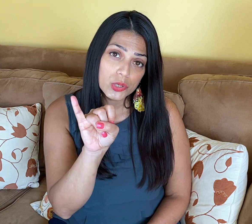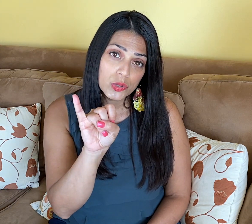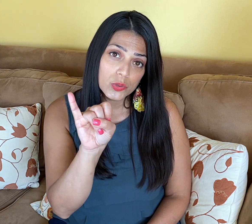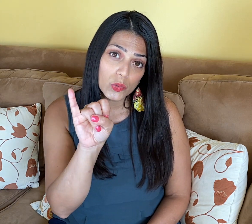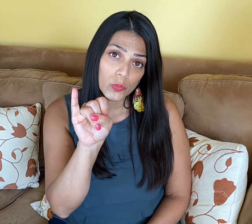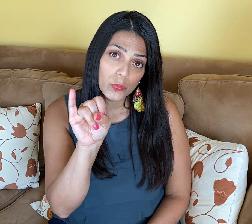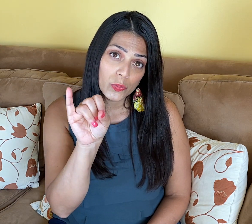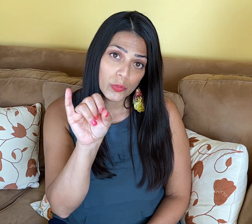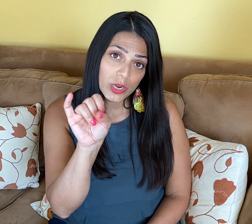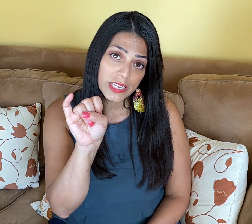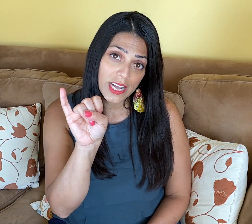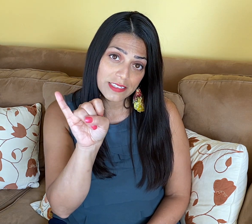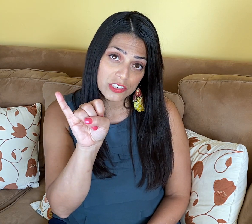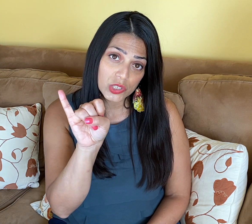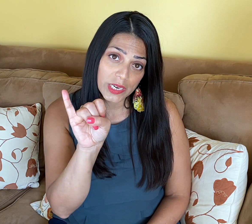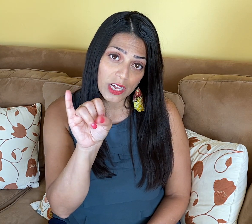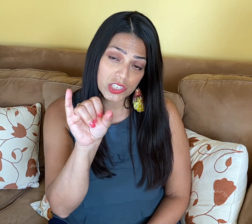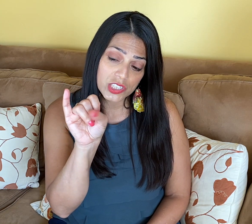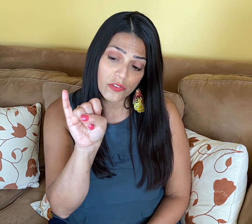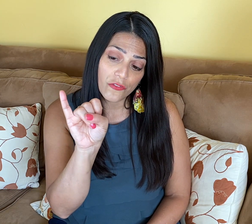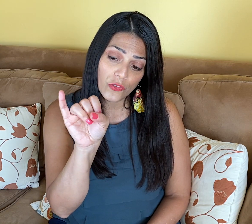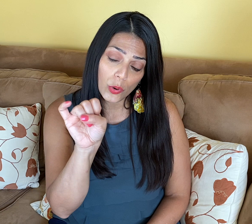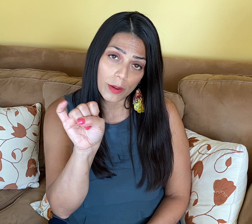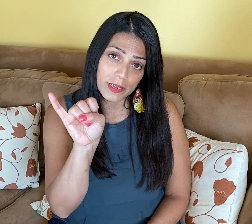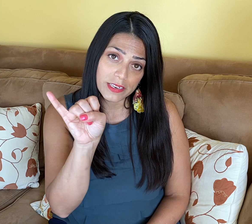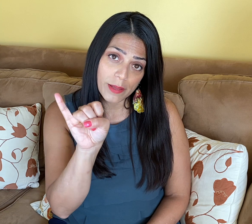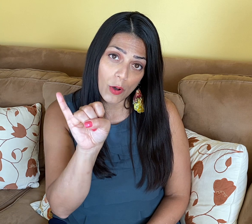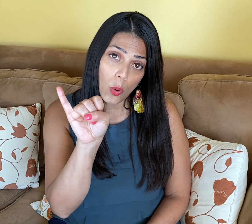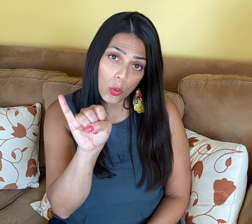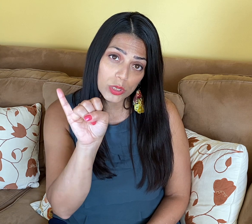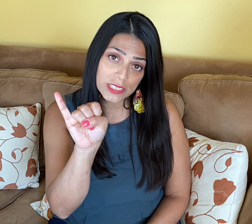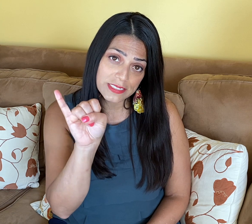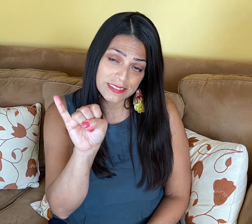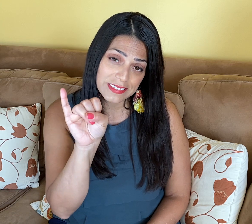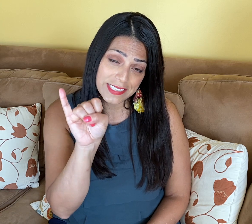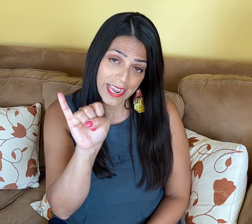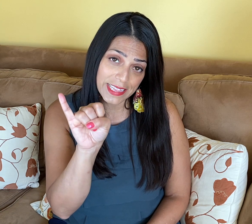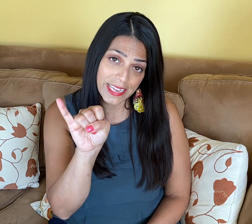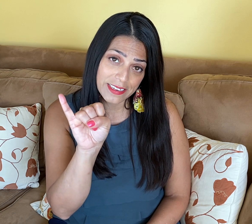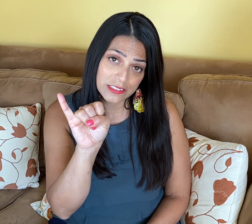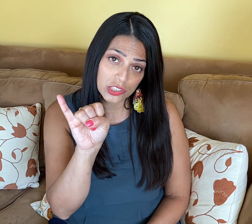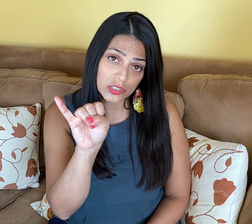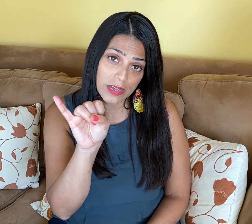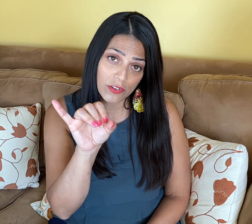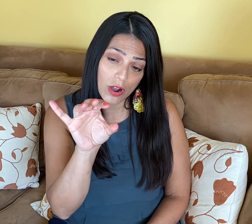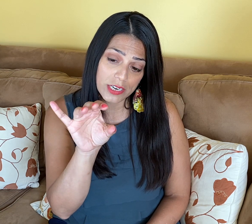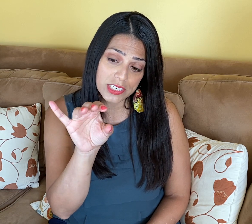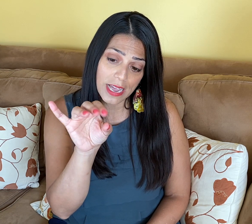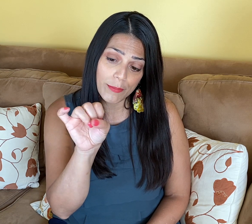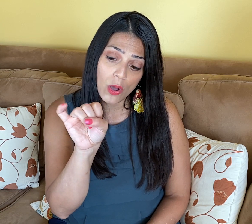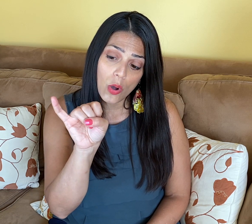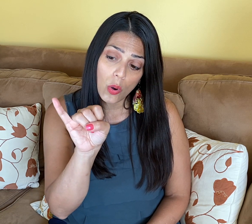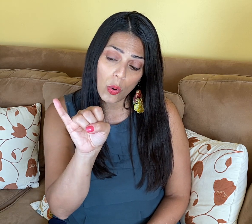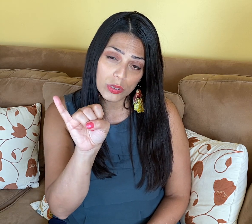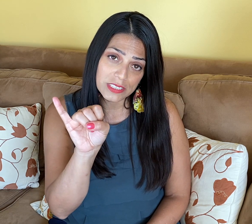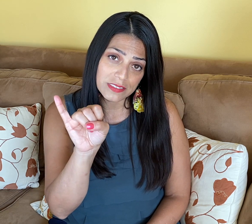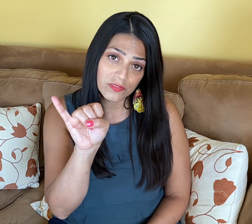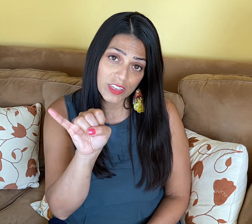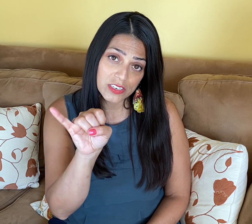to really concentrate on just the form and them holding this tightly, because children have a hard time holding these fingers